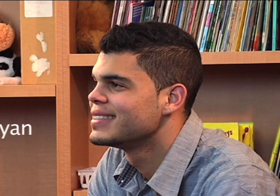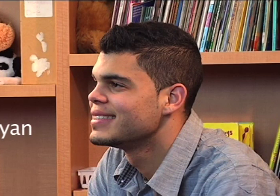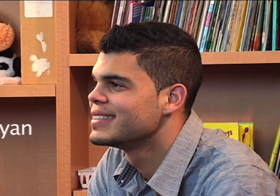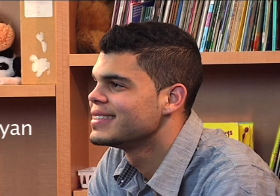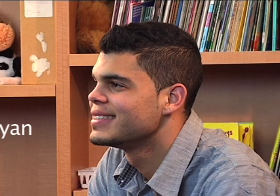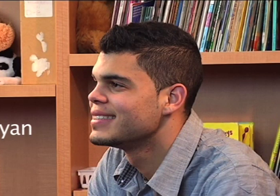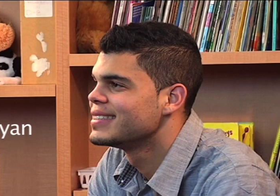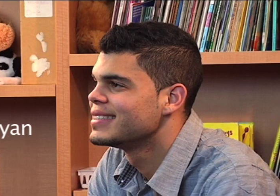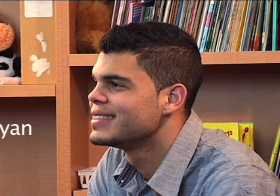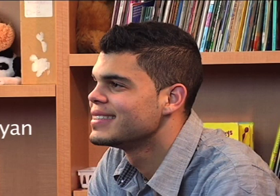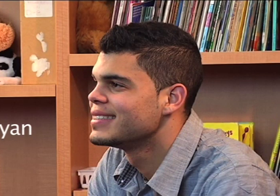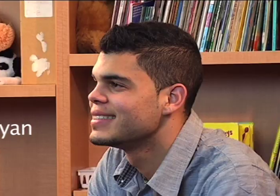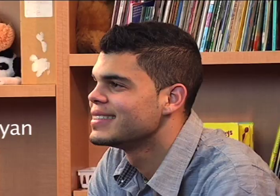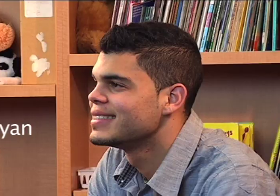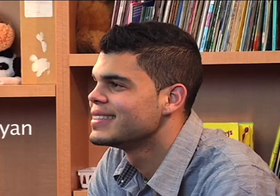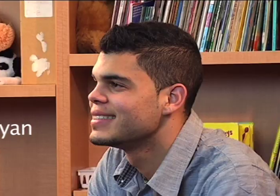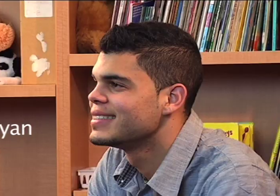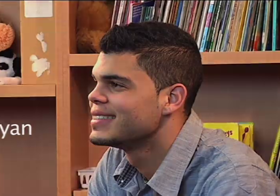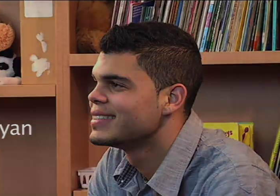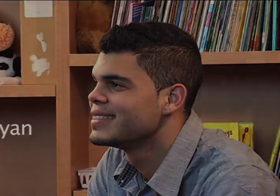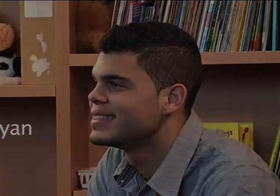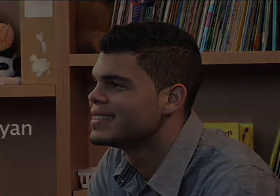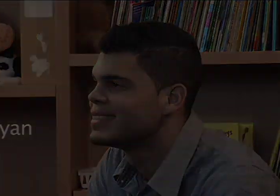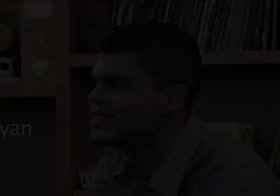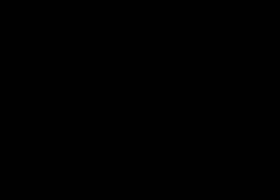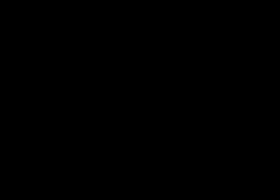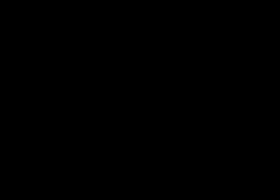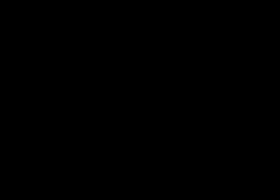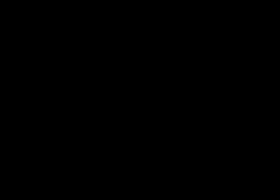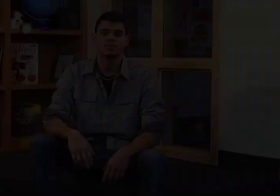narration. Captions are below on screen. Title, Bryan.